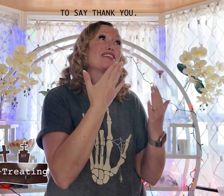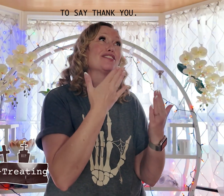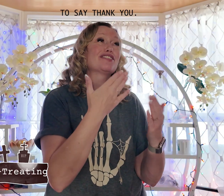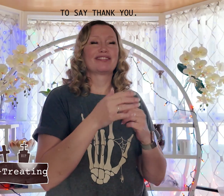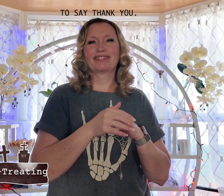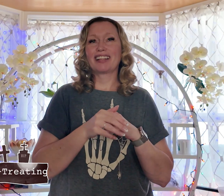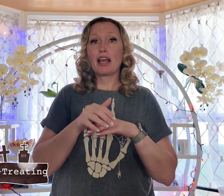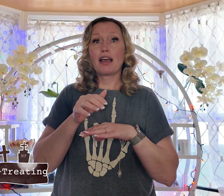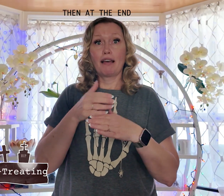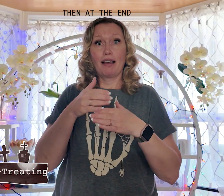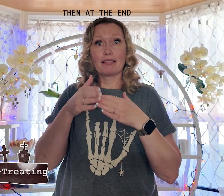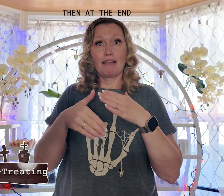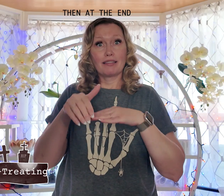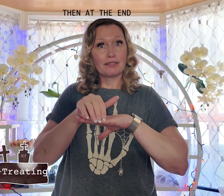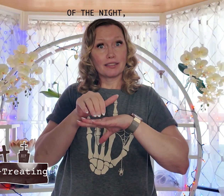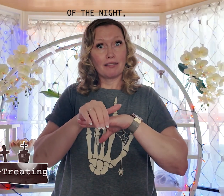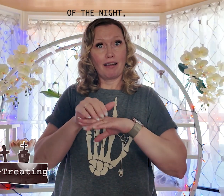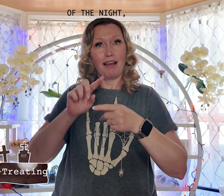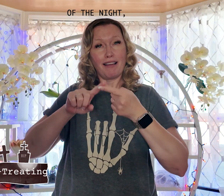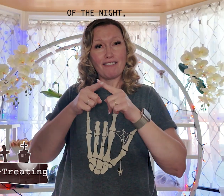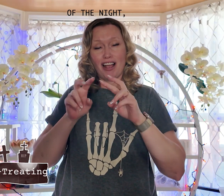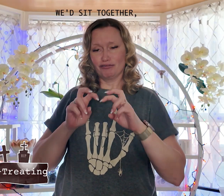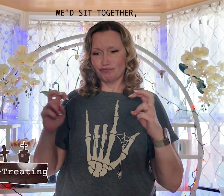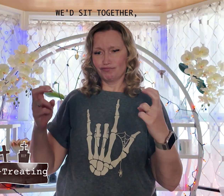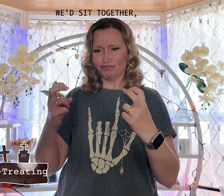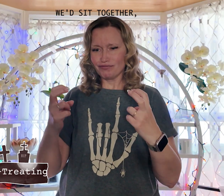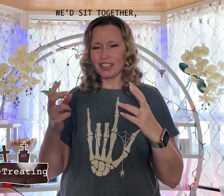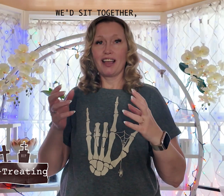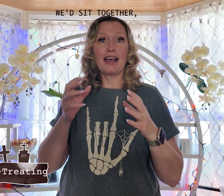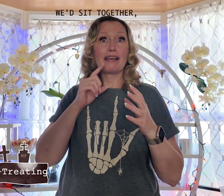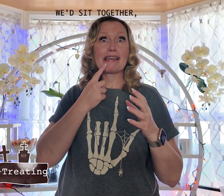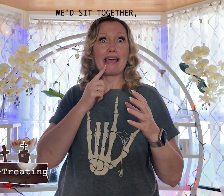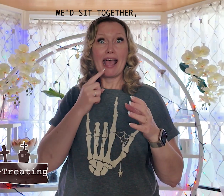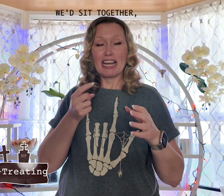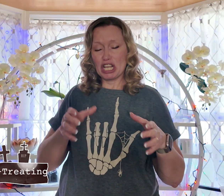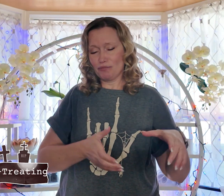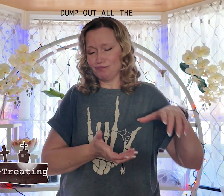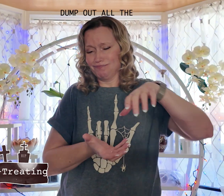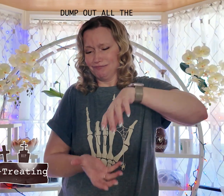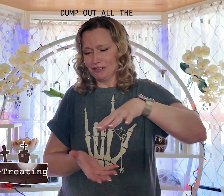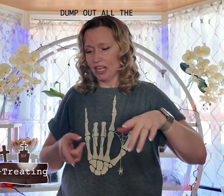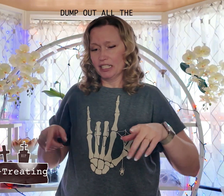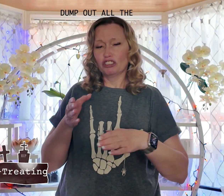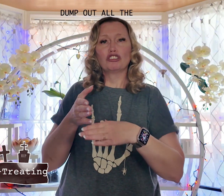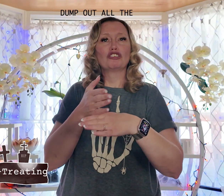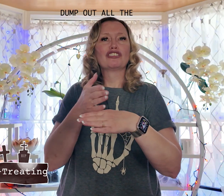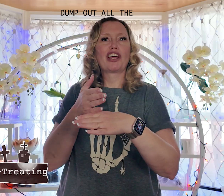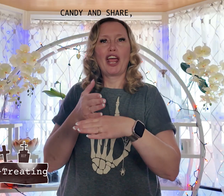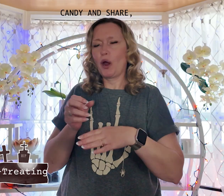thank you. Then at the end of the night, we'd sit together, dump out all the